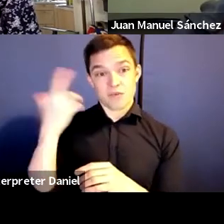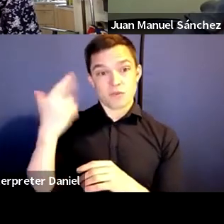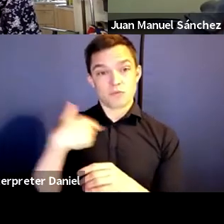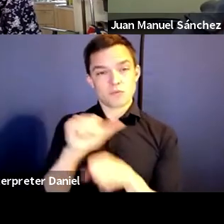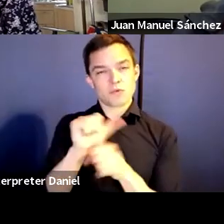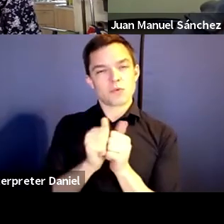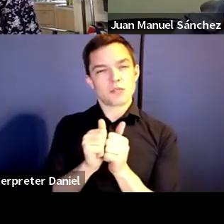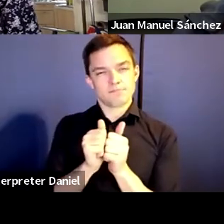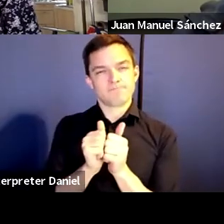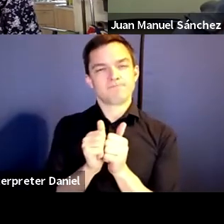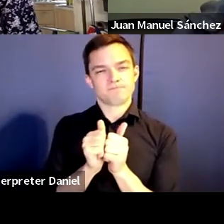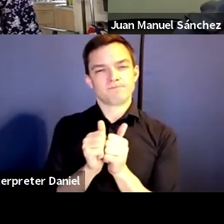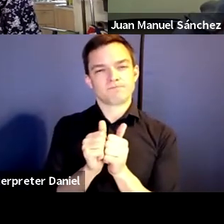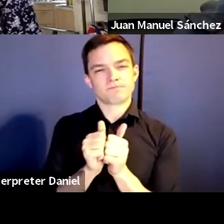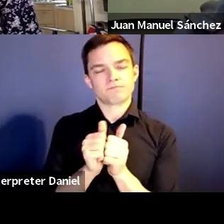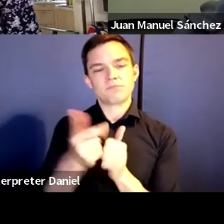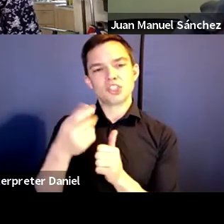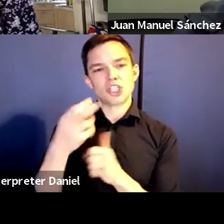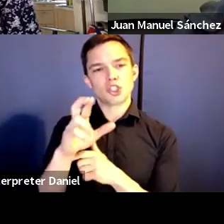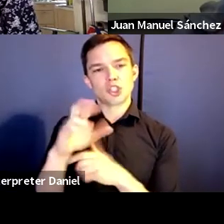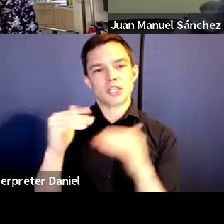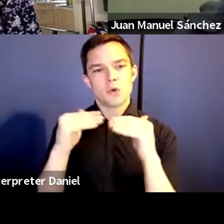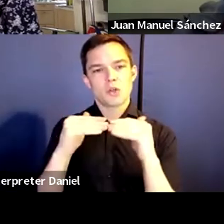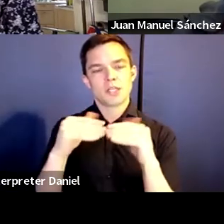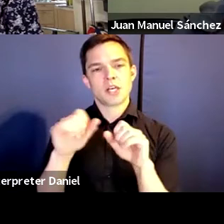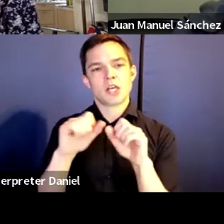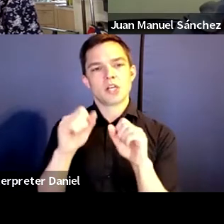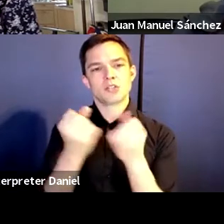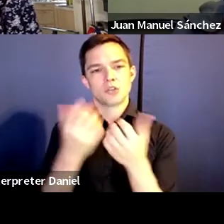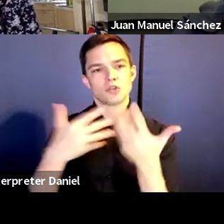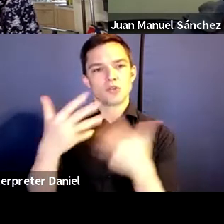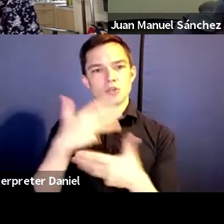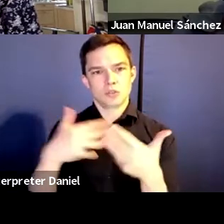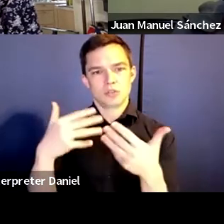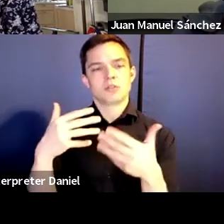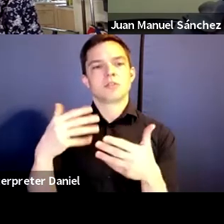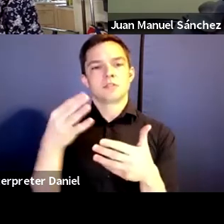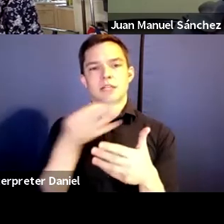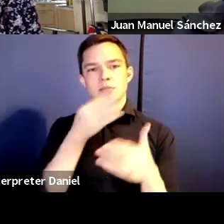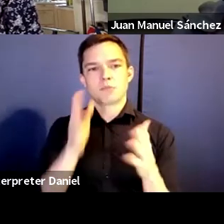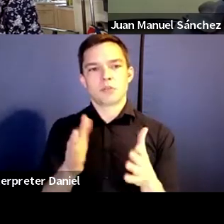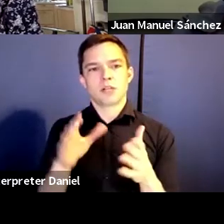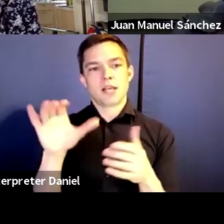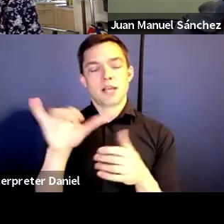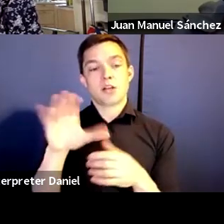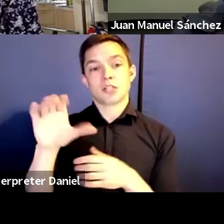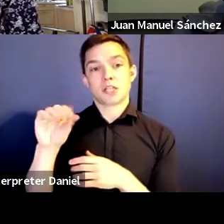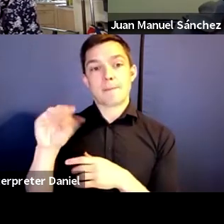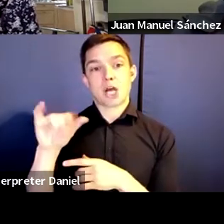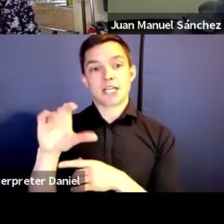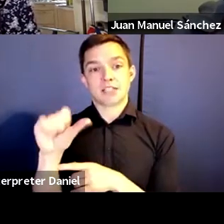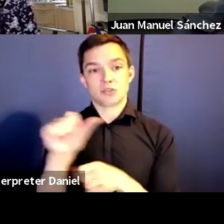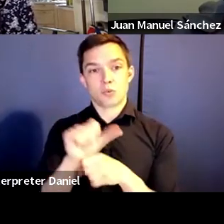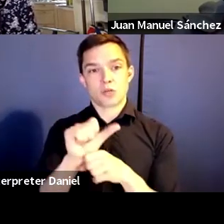our gender equality and social inclusion, Jesse experts, and formed at Chemonics a technical working group focused